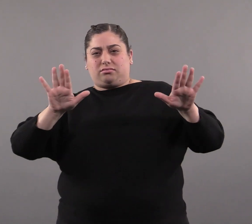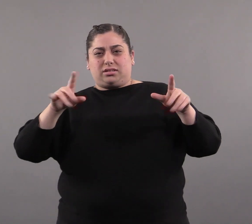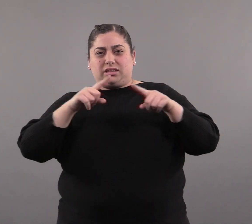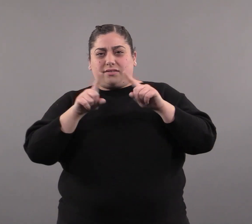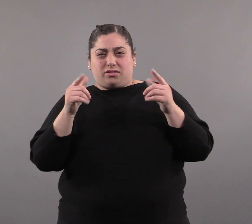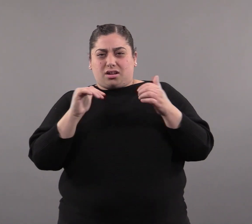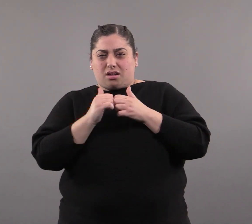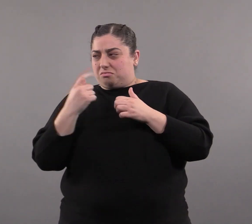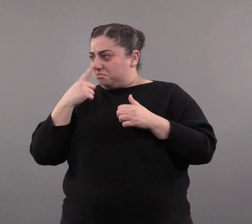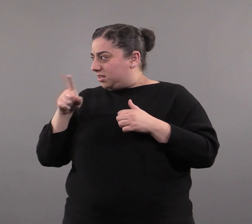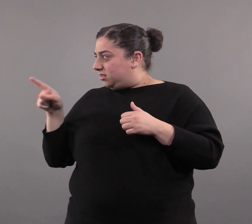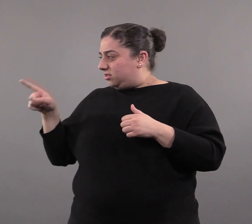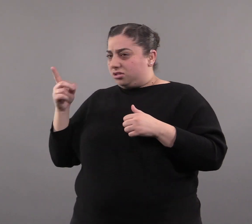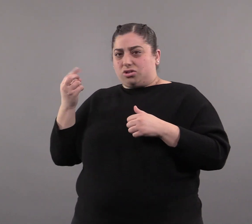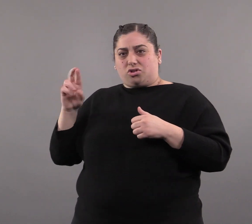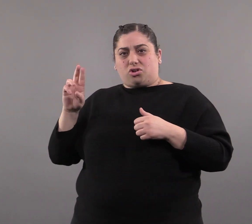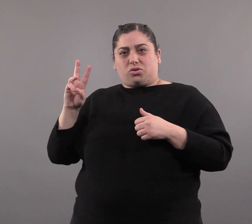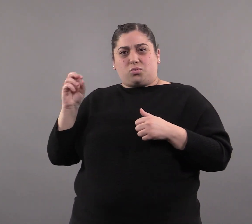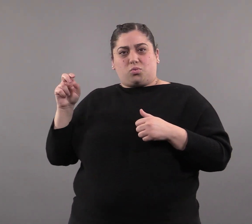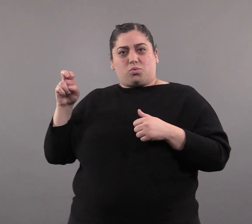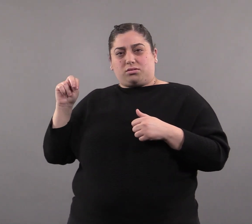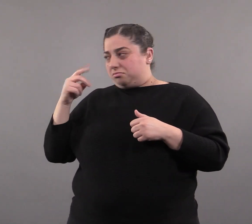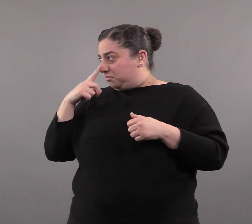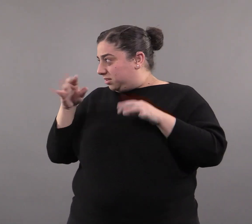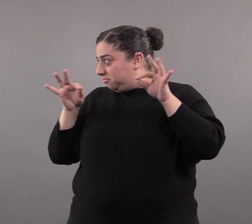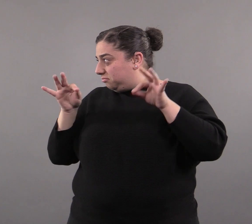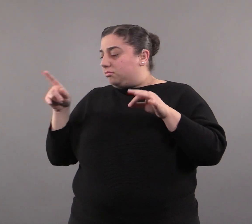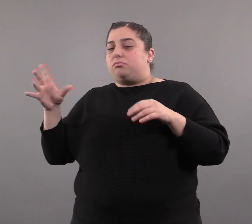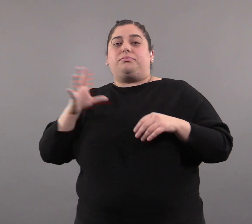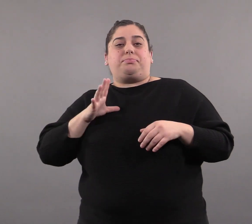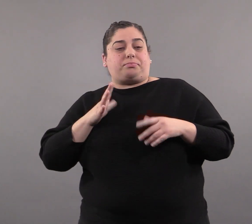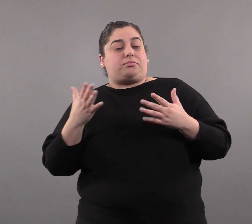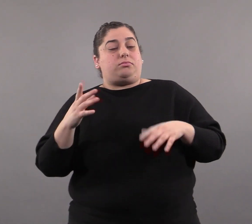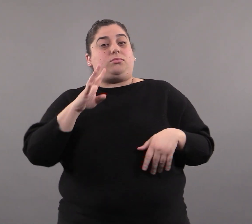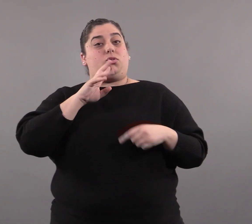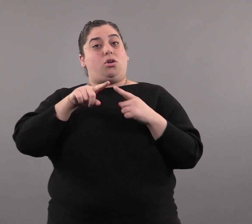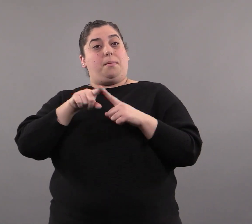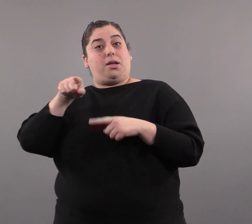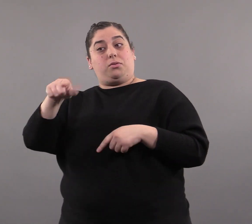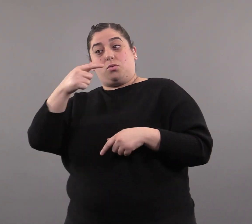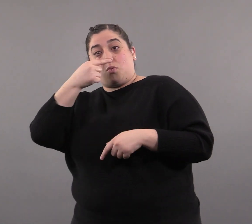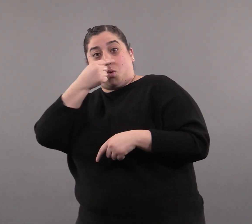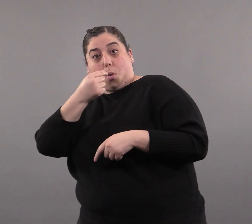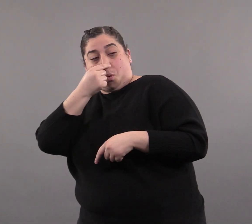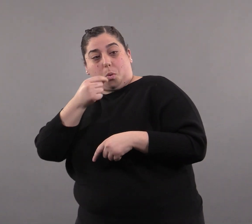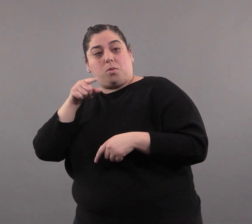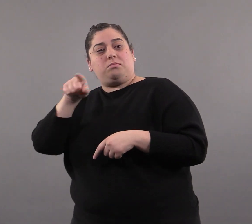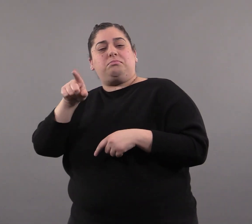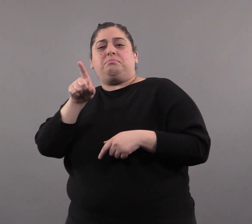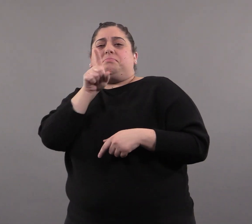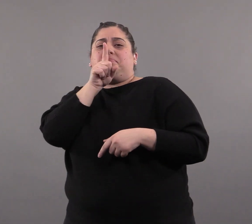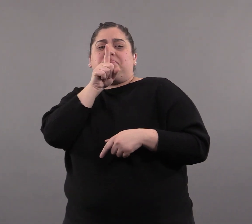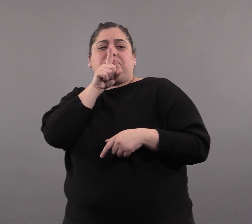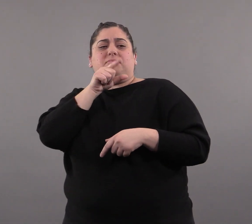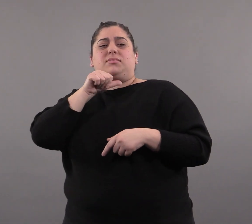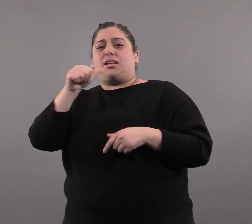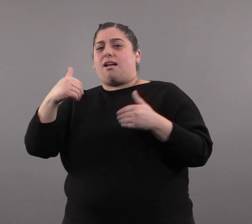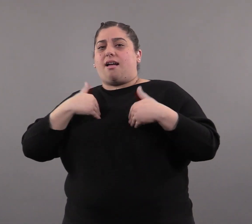When you talk about the cold typically does not have fever. So we would kind of cast that aside. But with